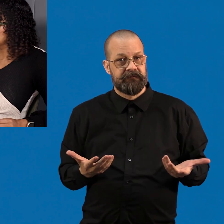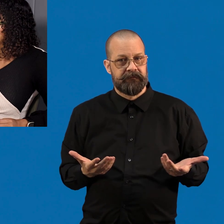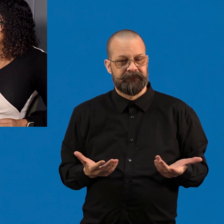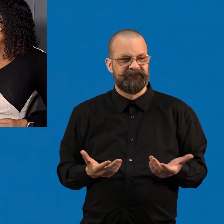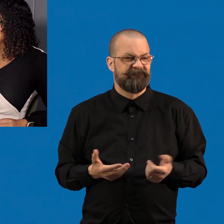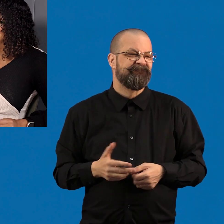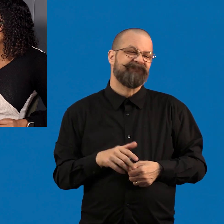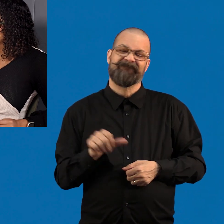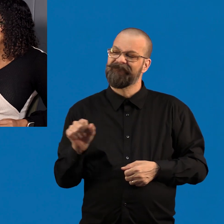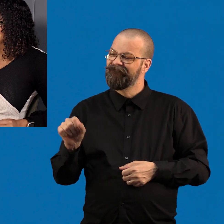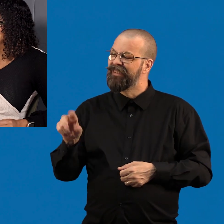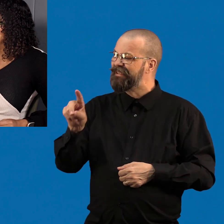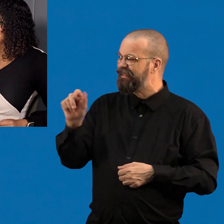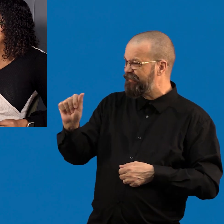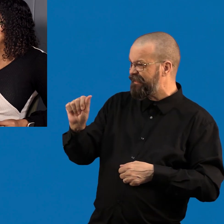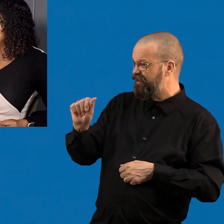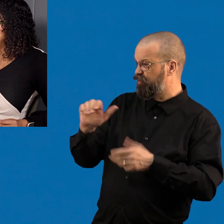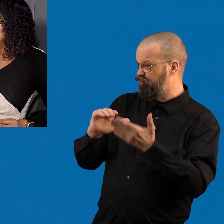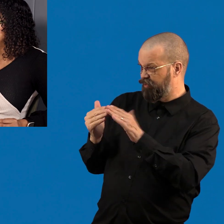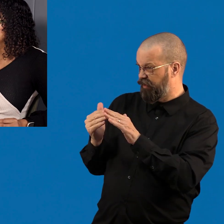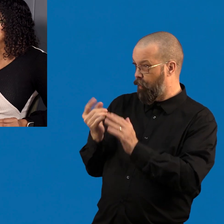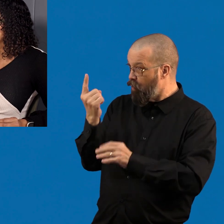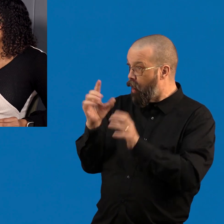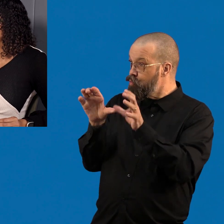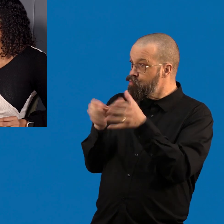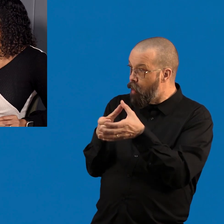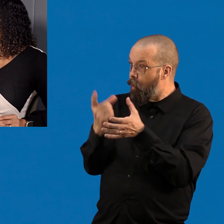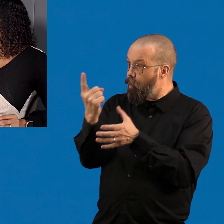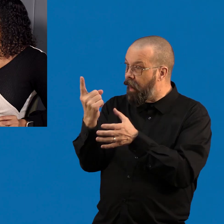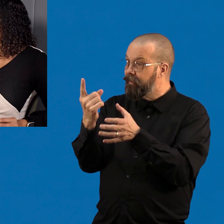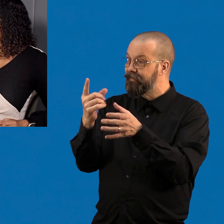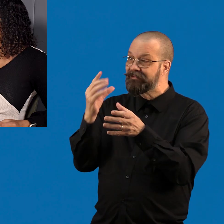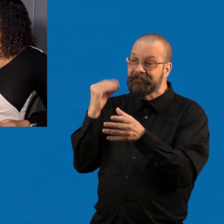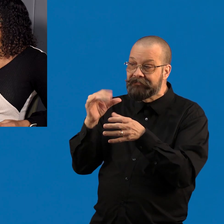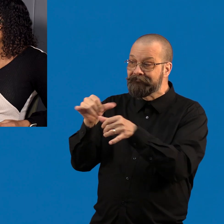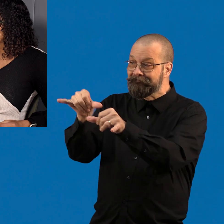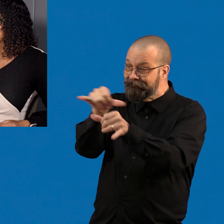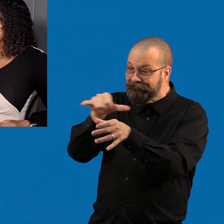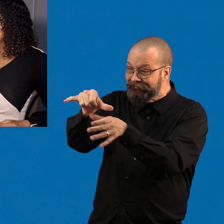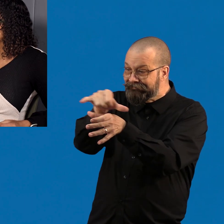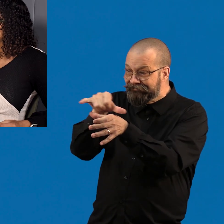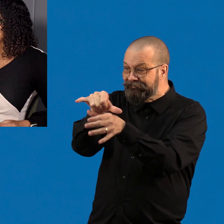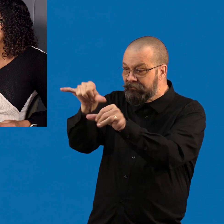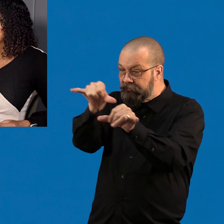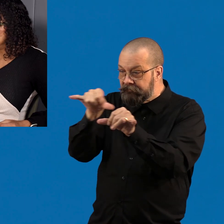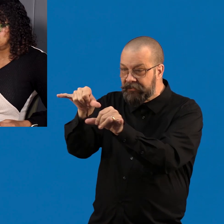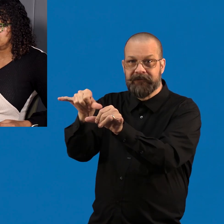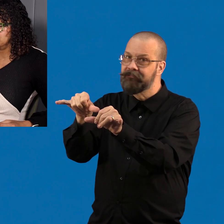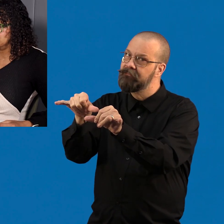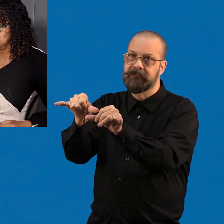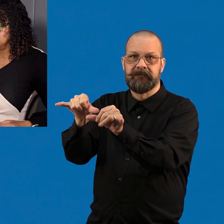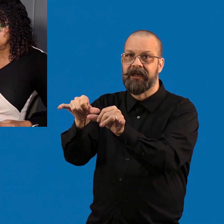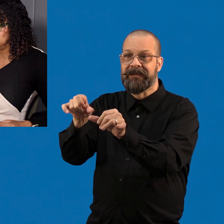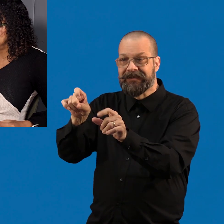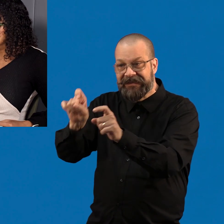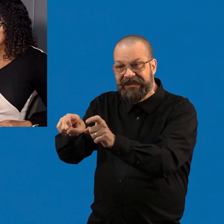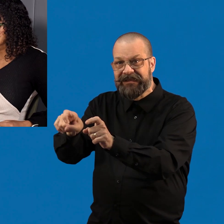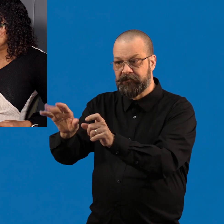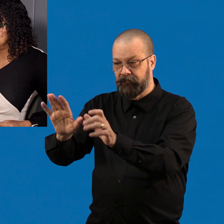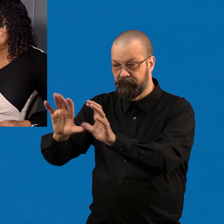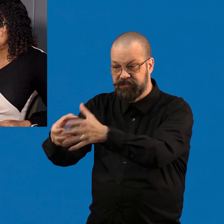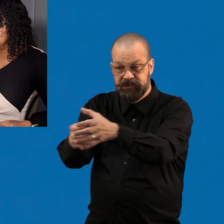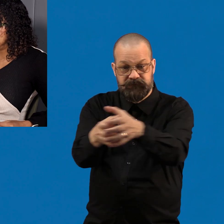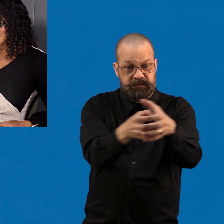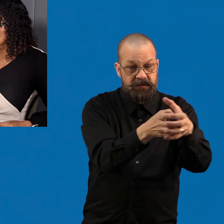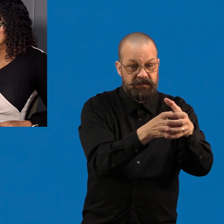that disability communities are not one group with one experience. Different disabilities mean different needs, different cultures